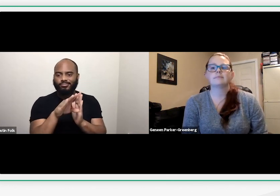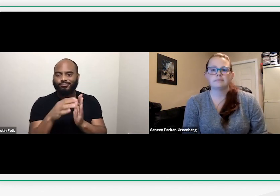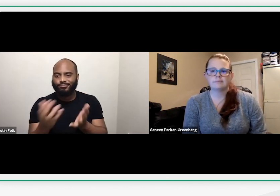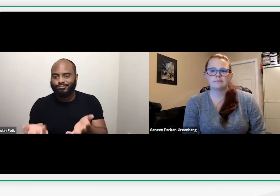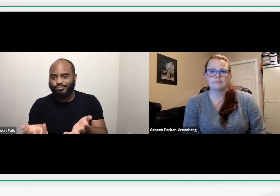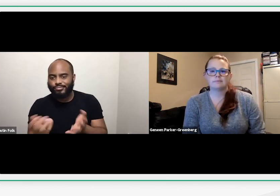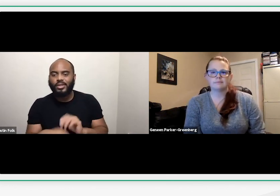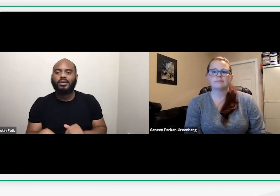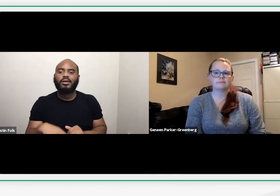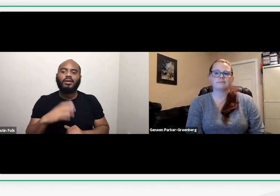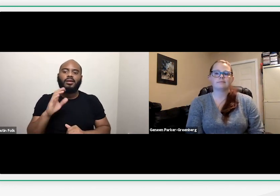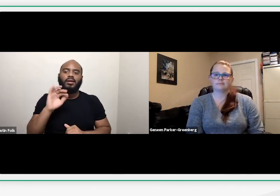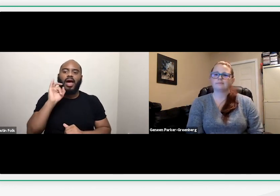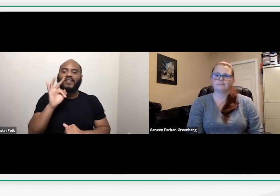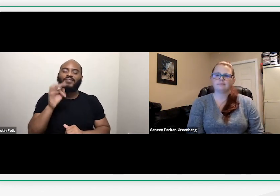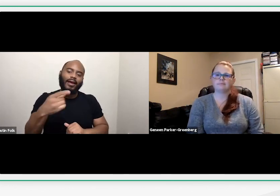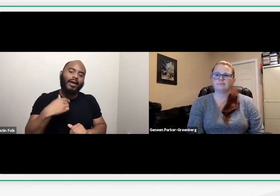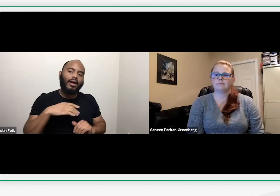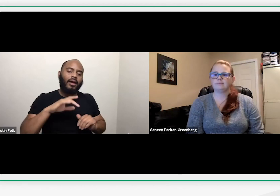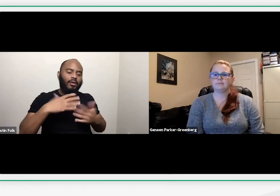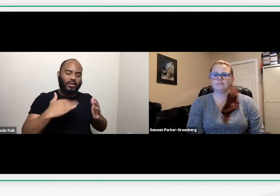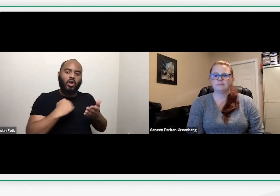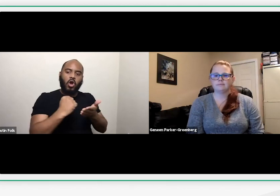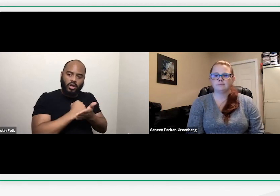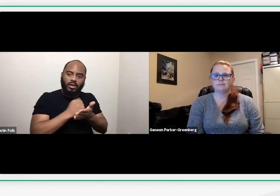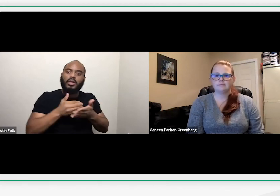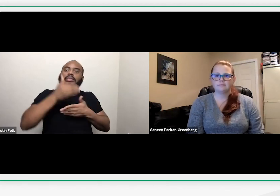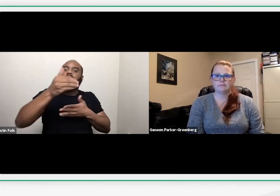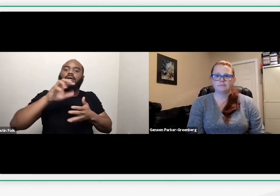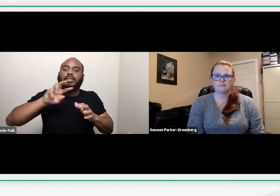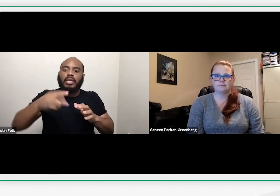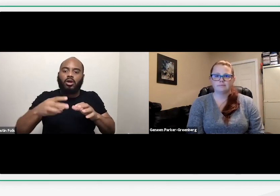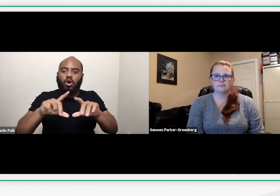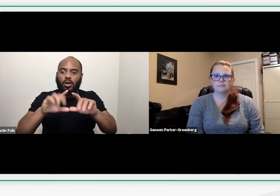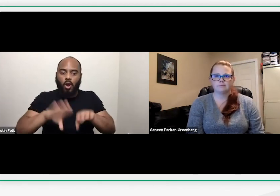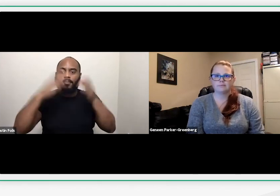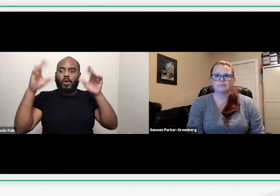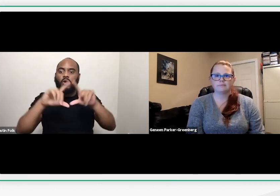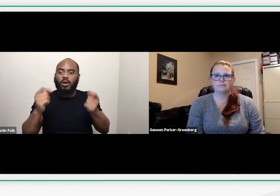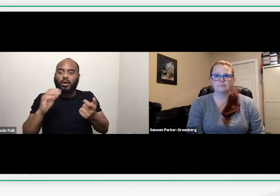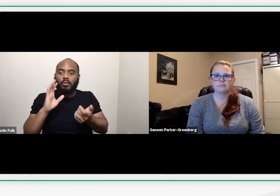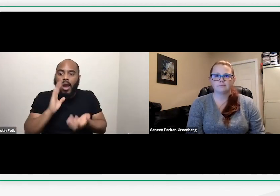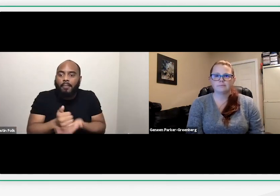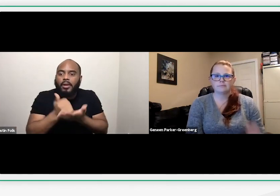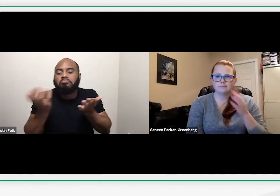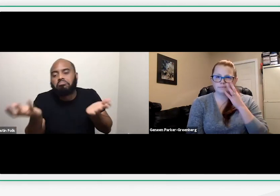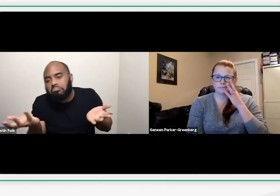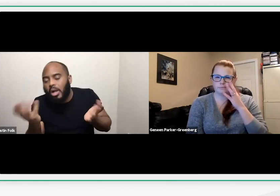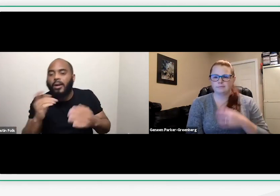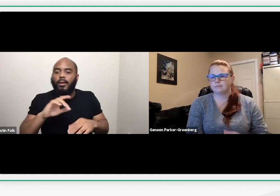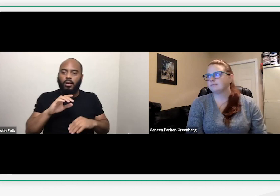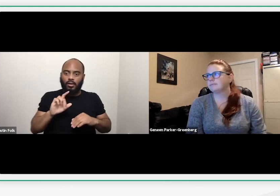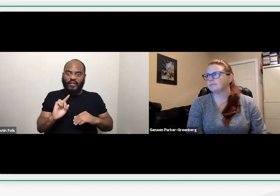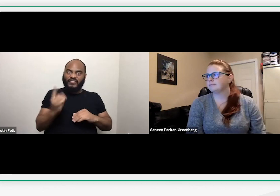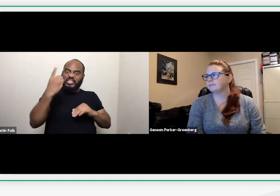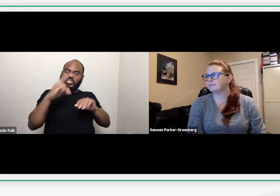at the bottom. So the fact that you got credit was an easy win. So that raised your score. So once you open